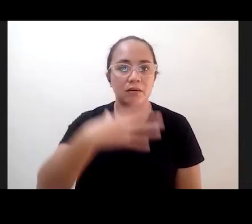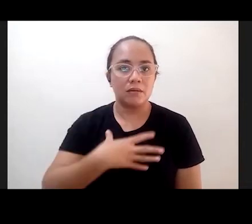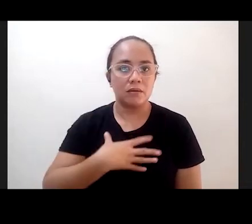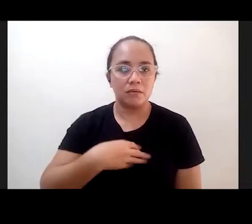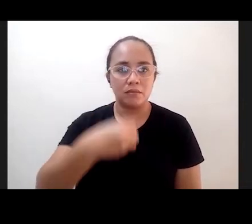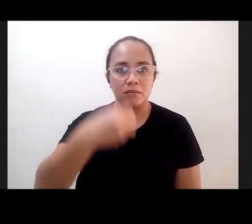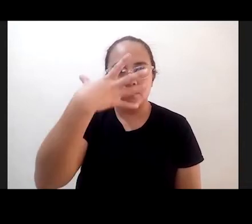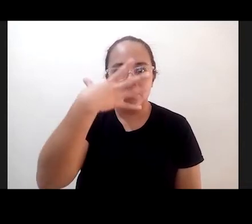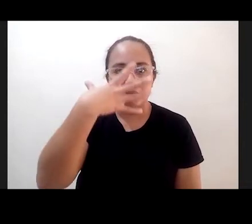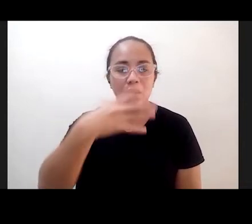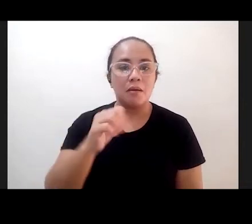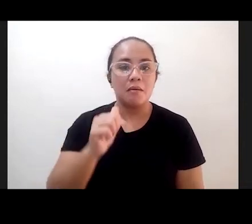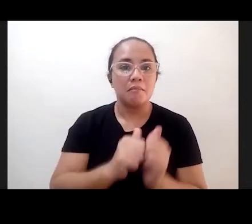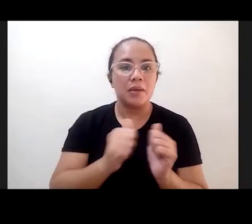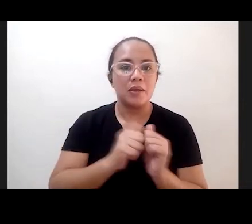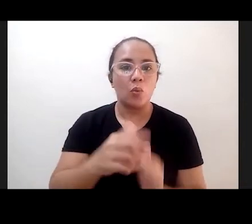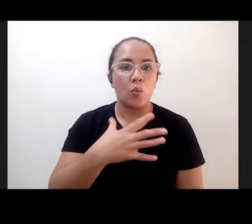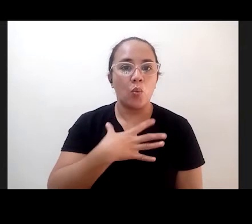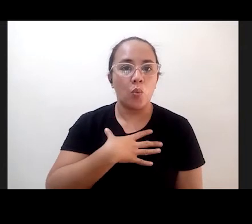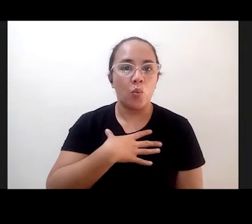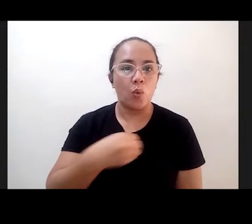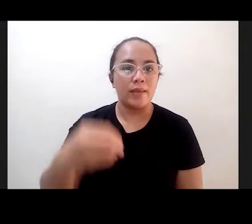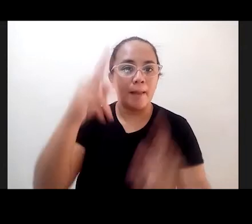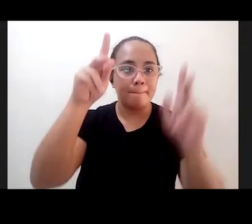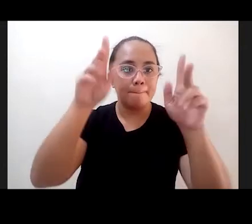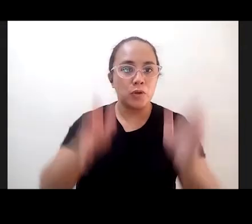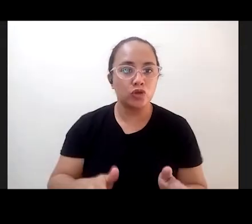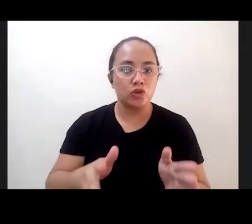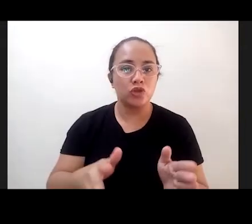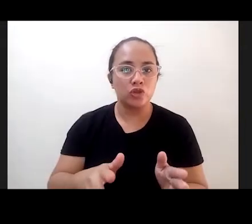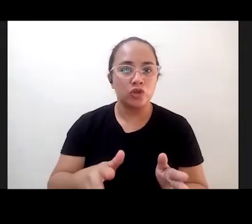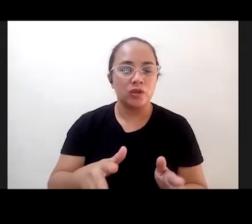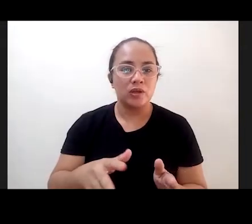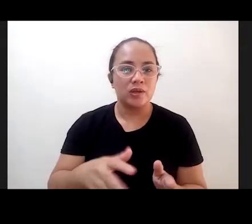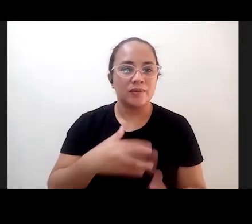which means a white person, a Caucasian person.